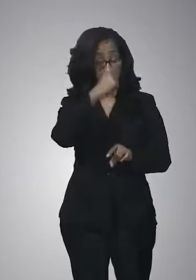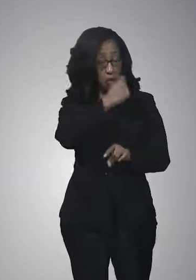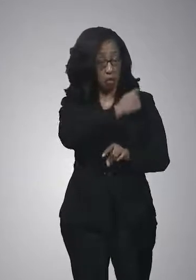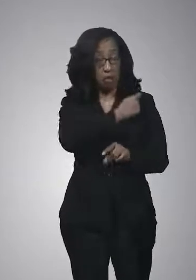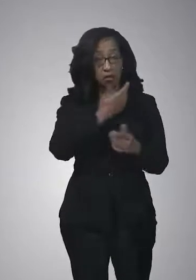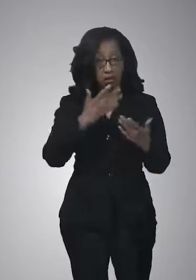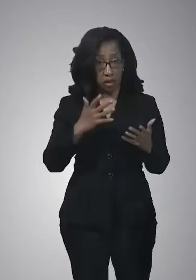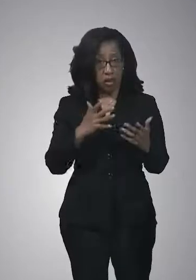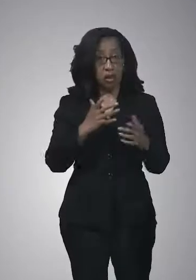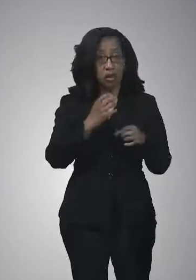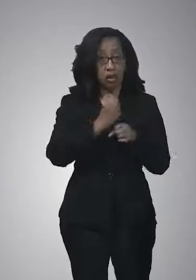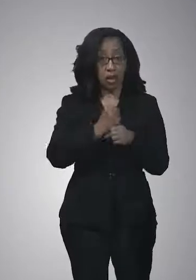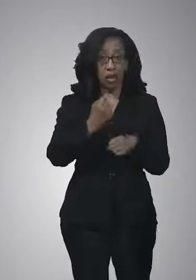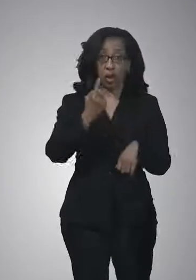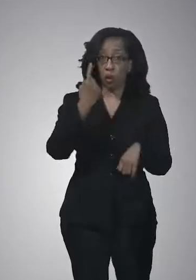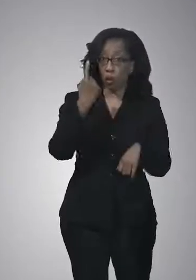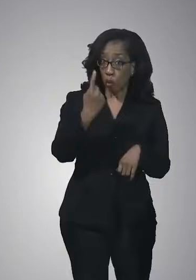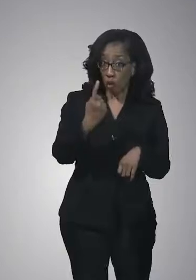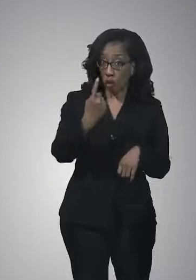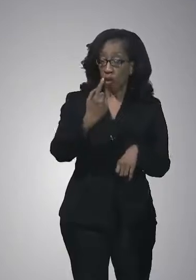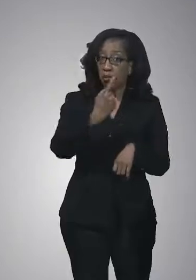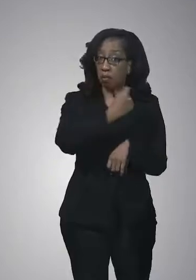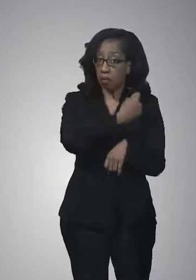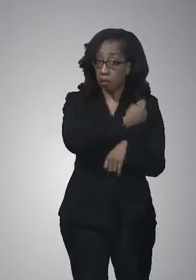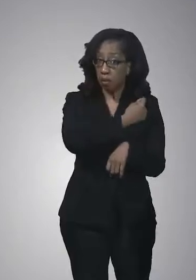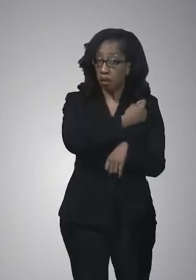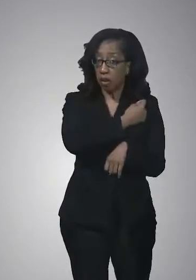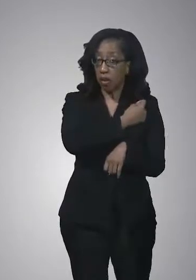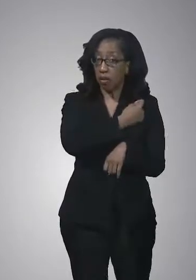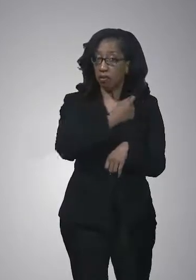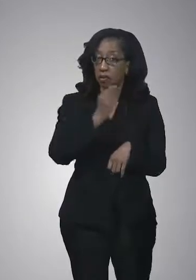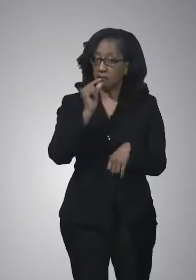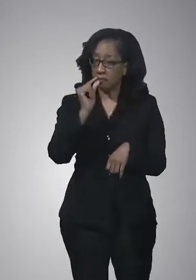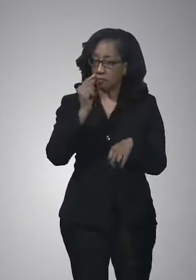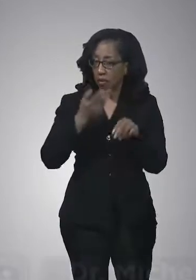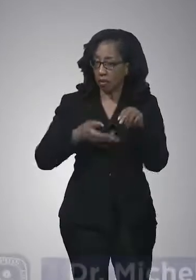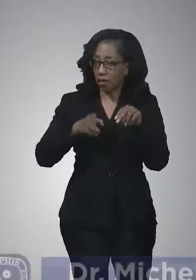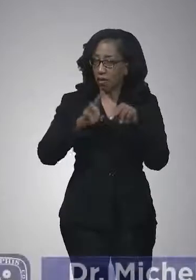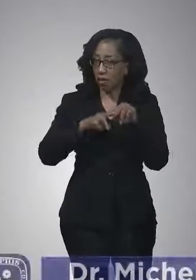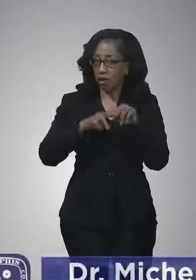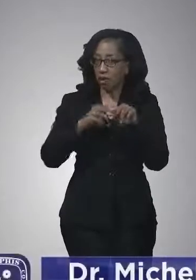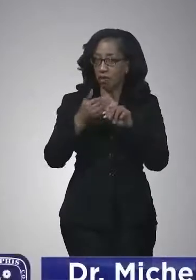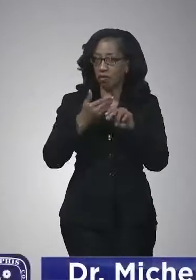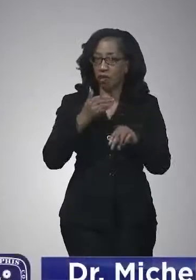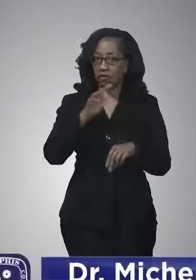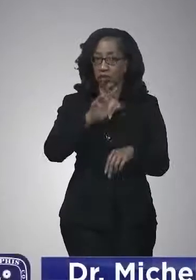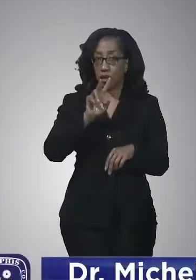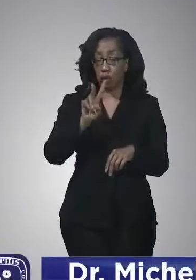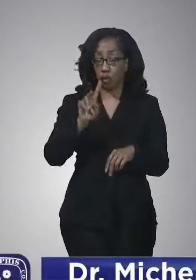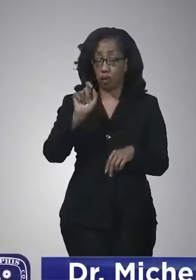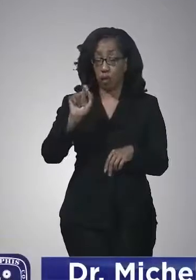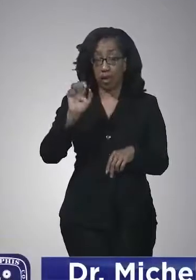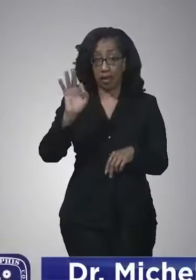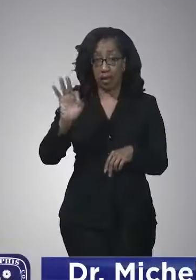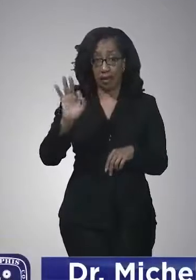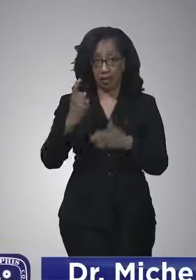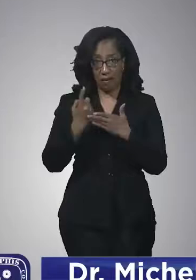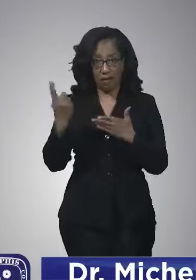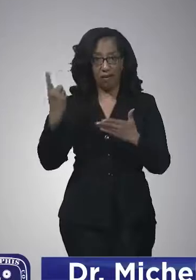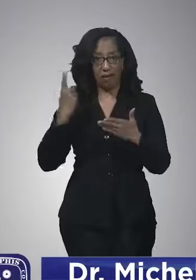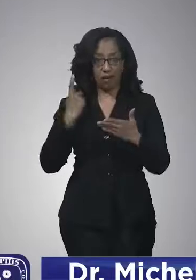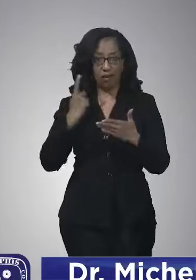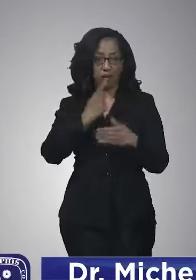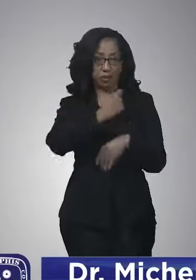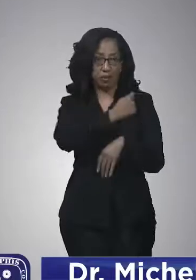least one dose of vaccine. That is a slight increase from 52.9% reported last week,